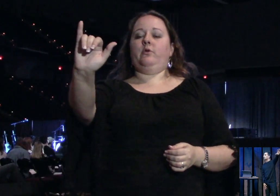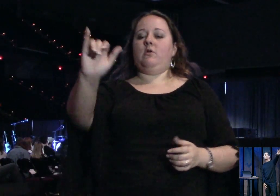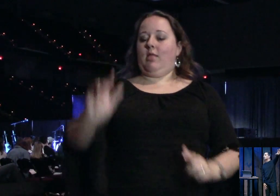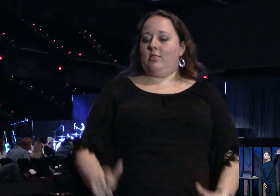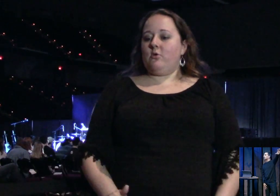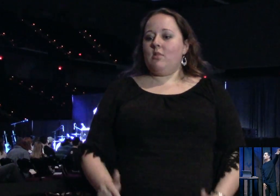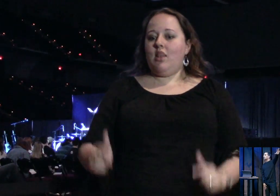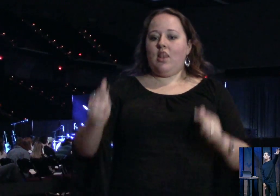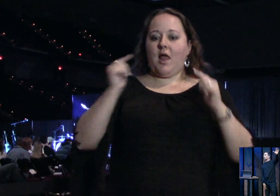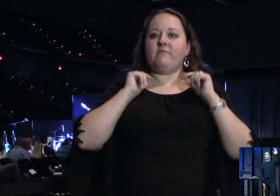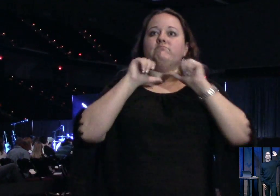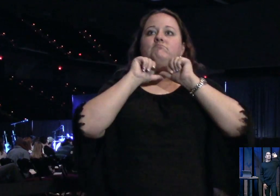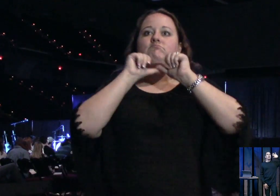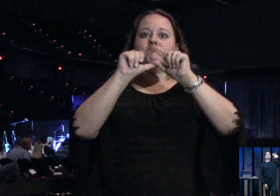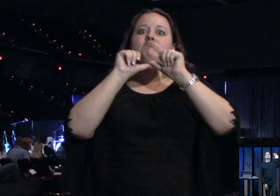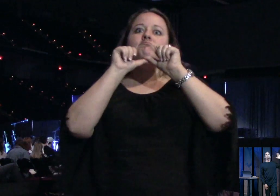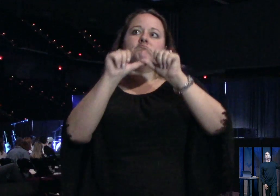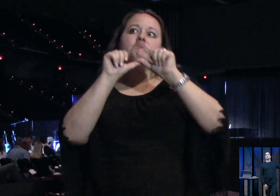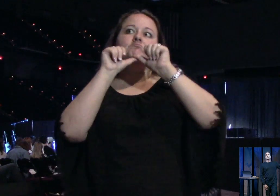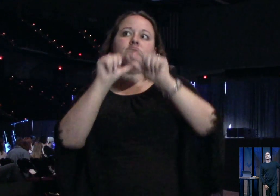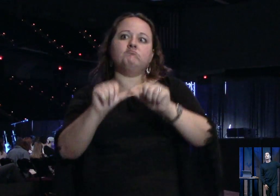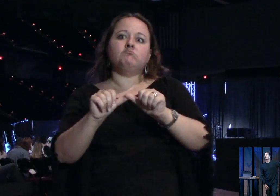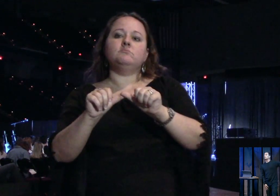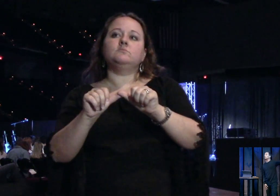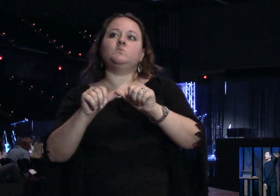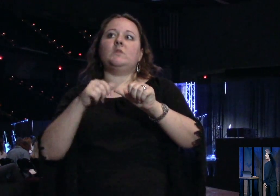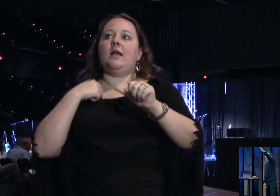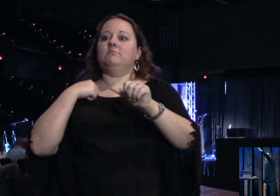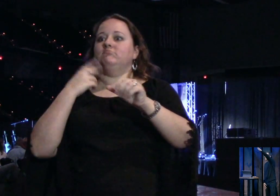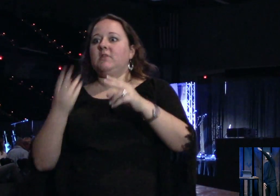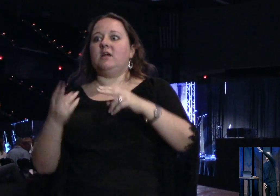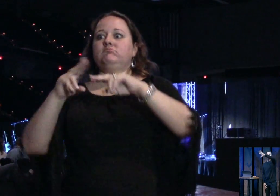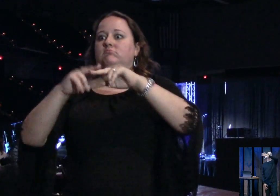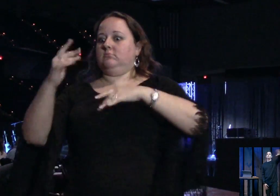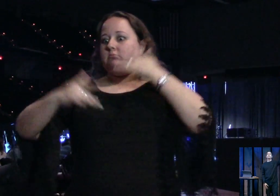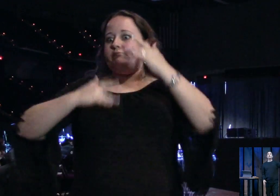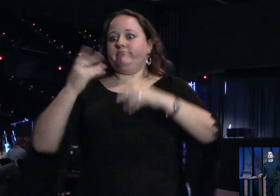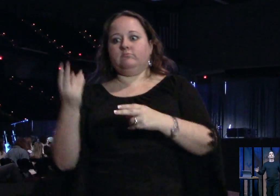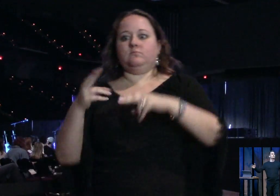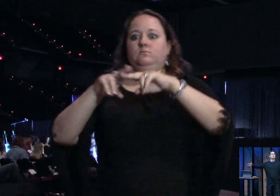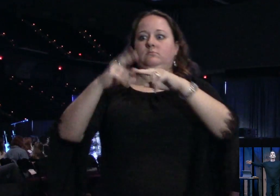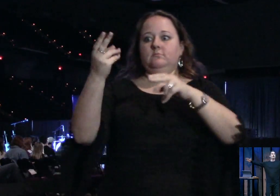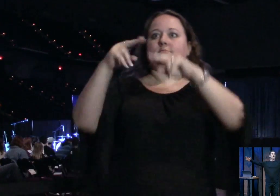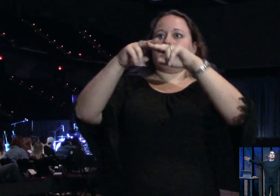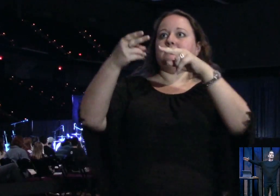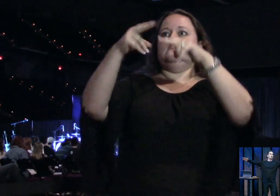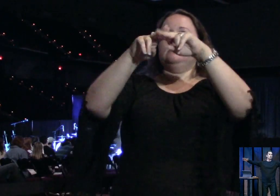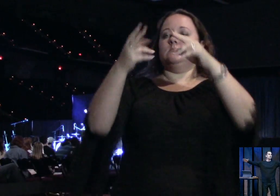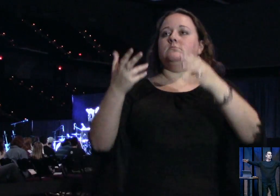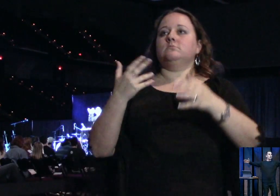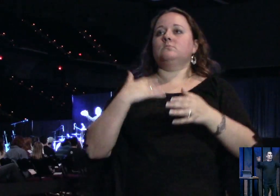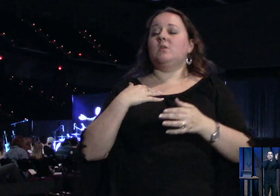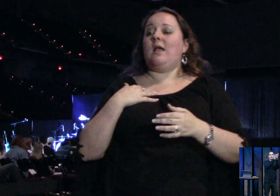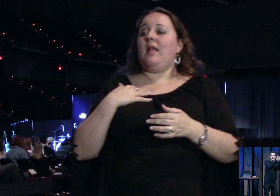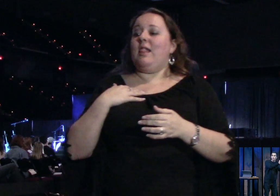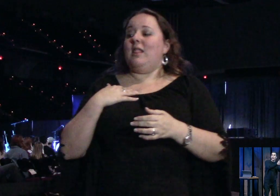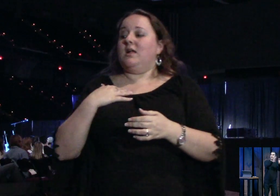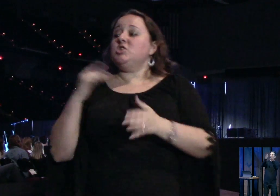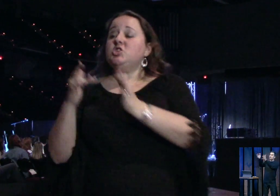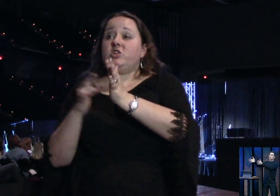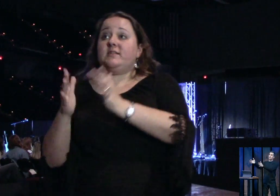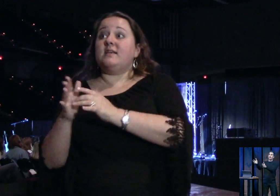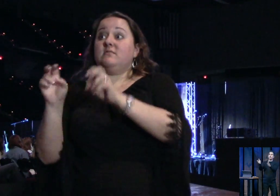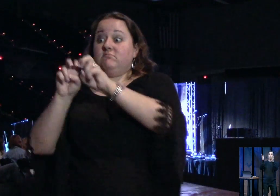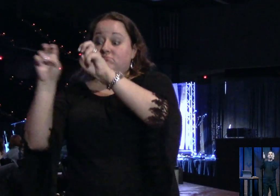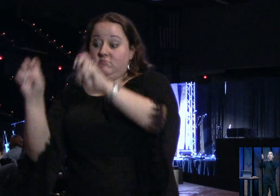forevermore, where your life will just continue building with pleasure for forever. What's at the right